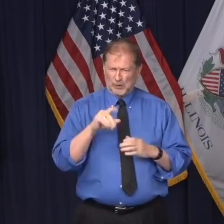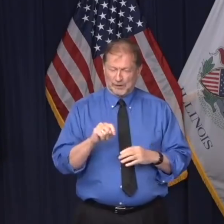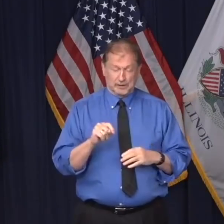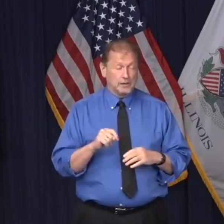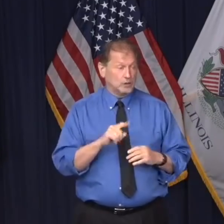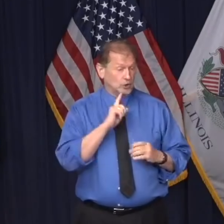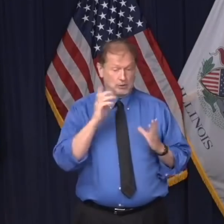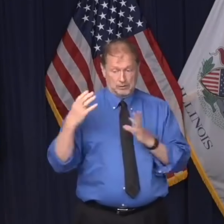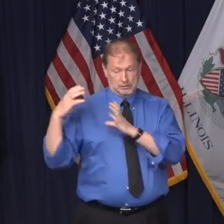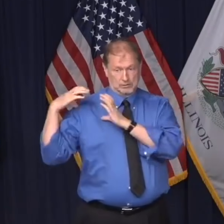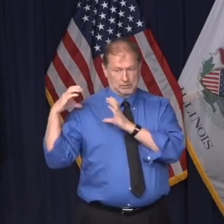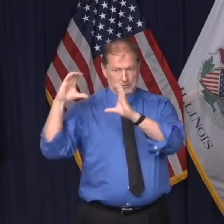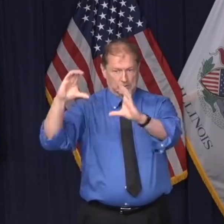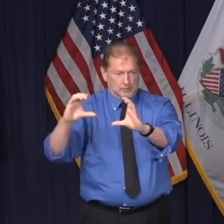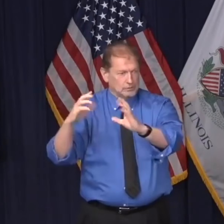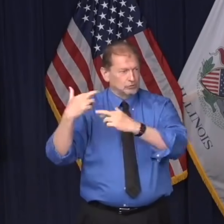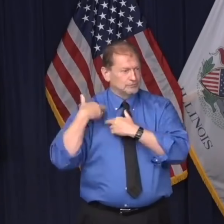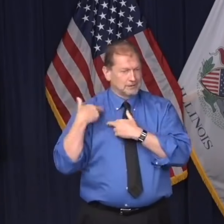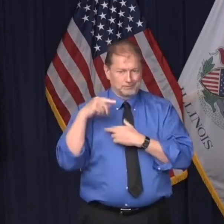mean, honestly, this is not